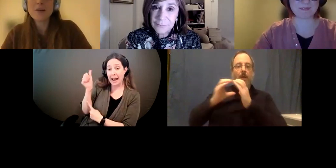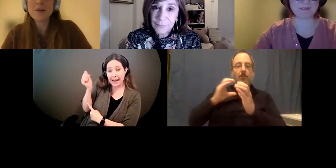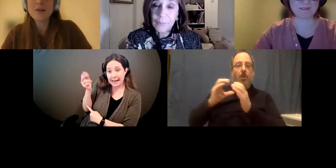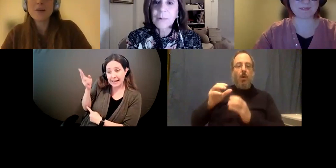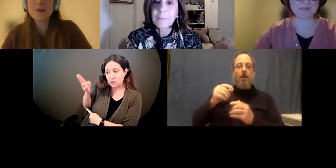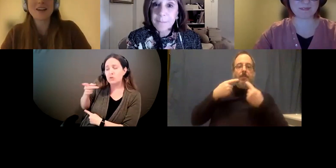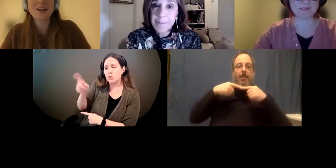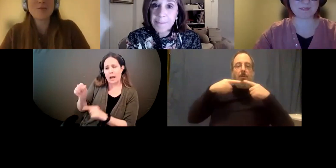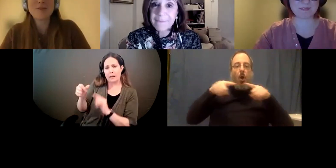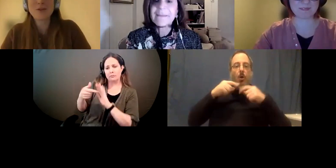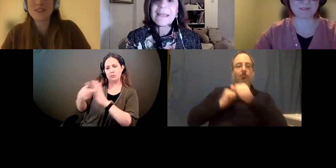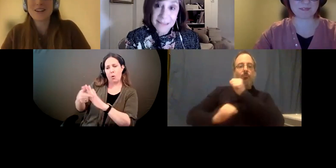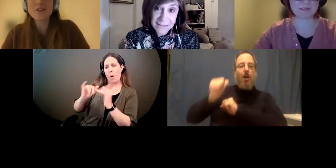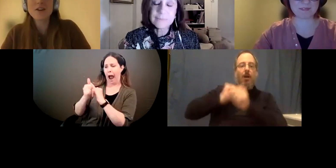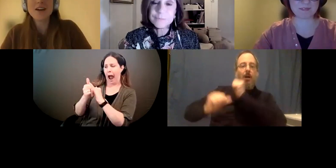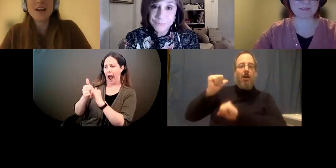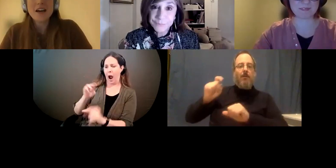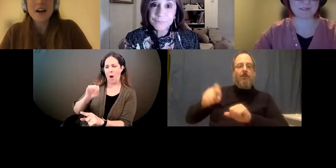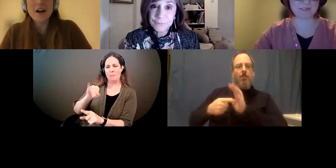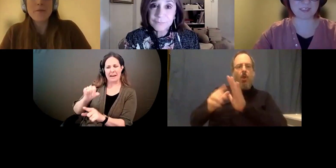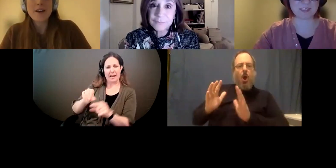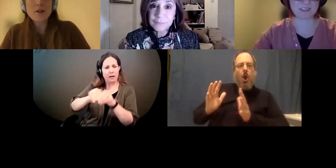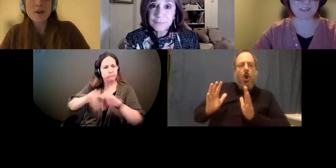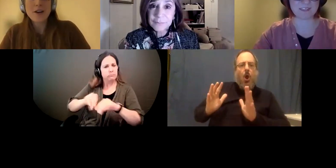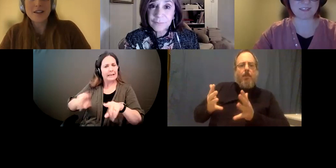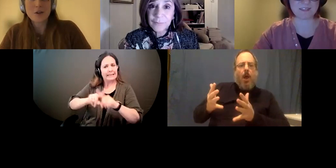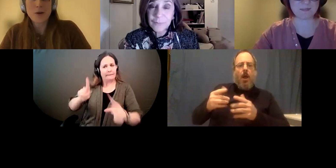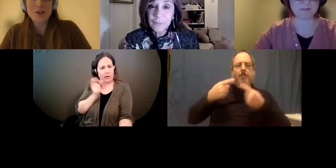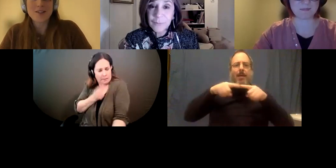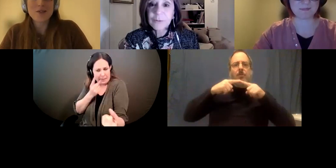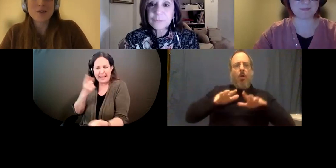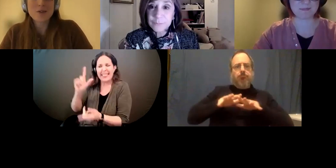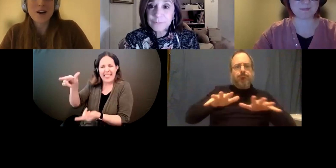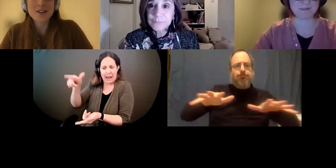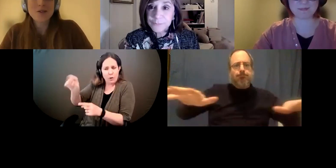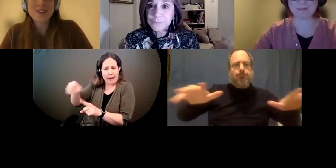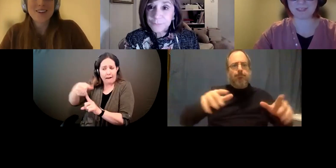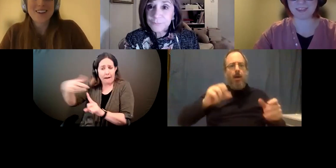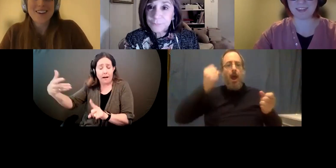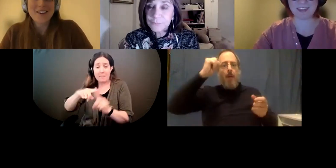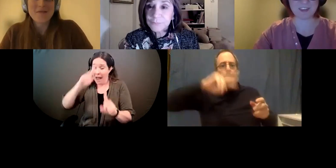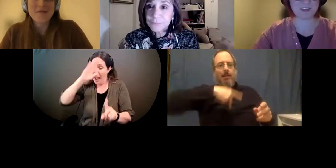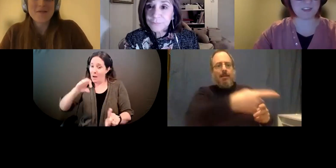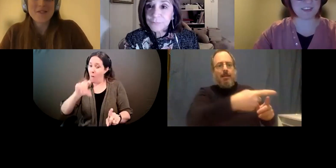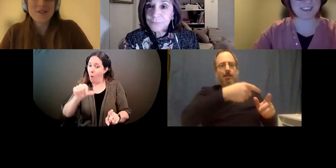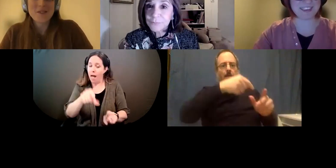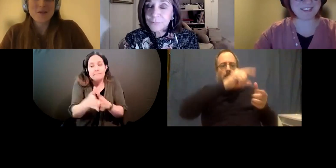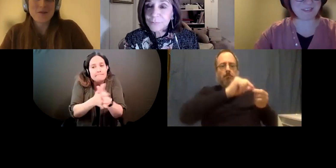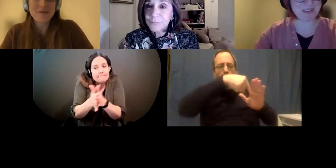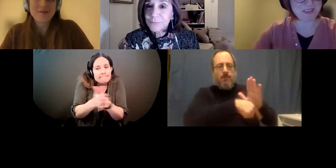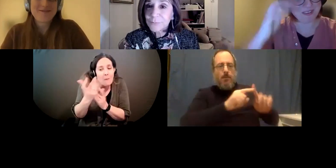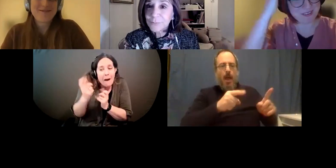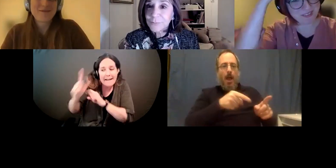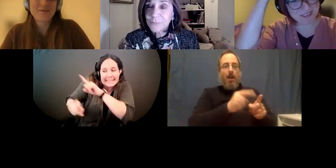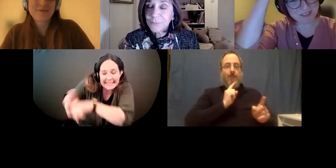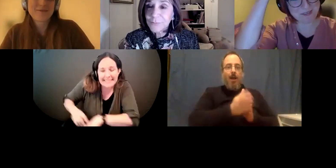media, but maybe we can come back to this later. And I know that Ola has a question she wants to ask you. Yes,